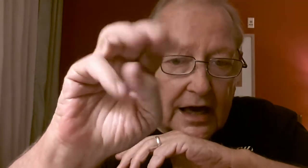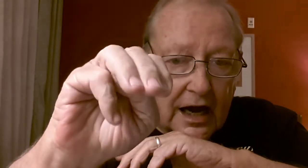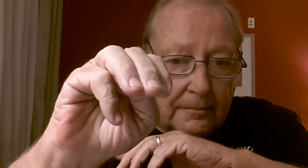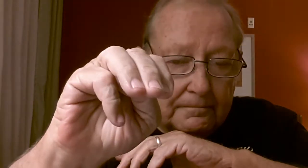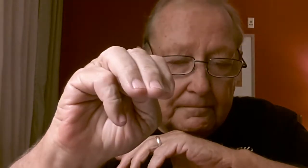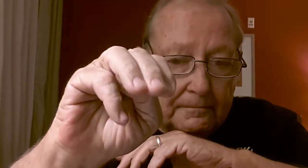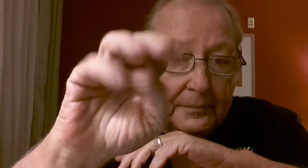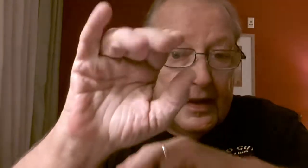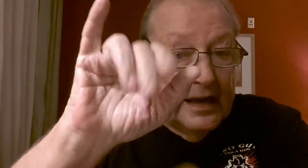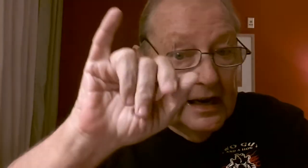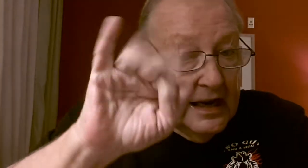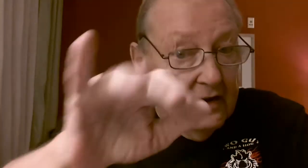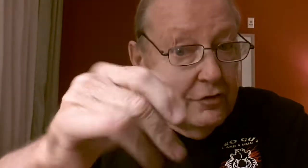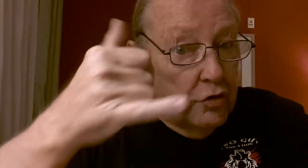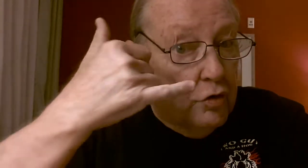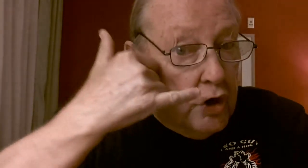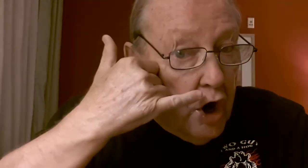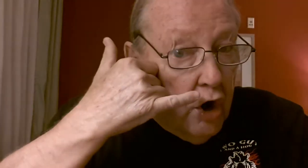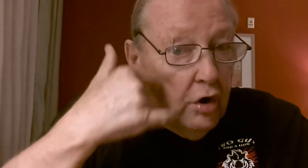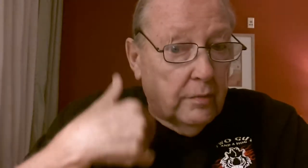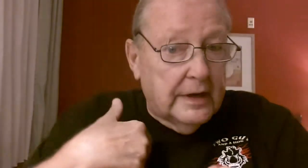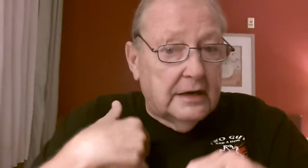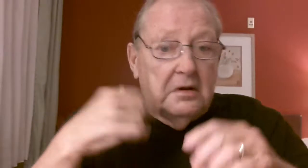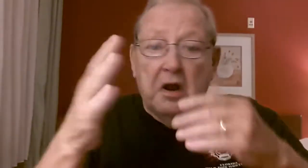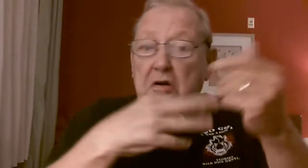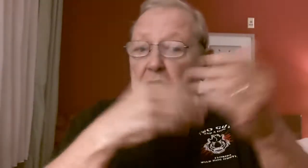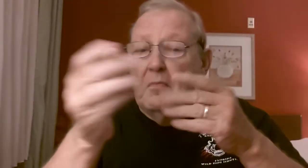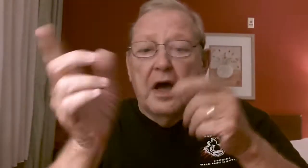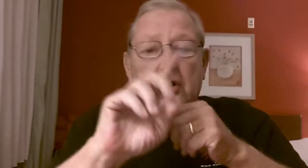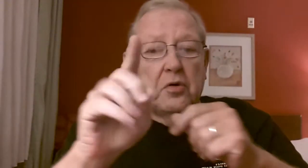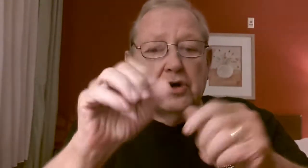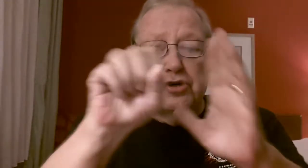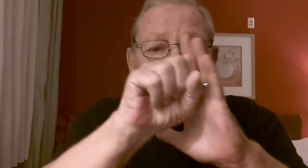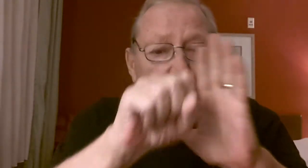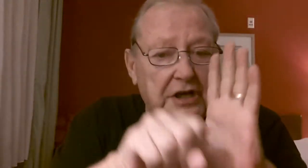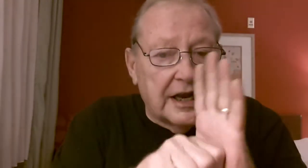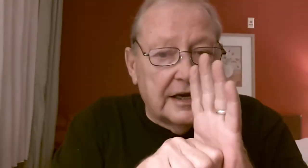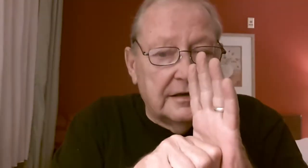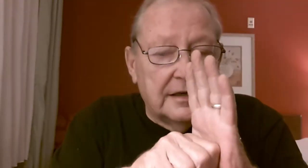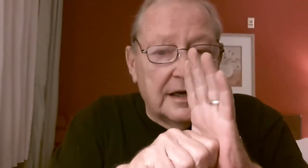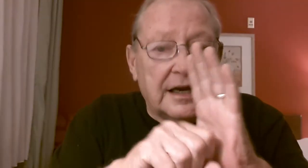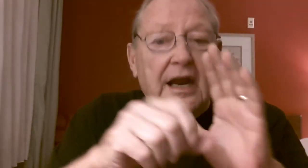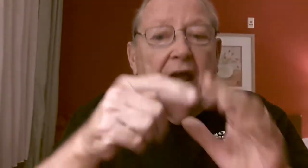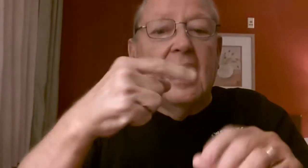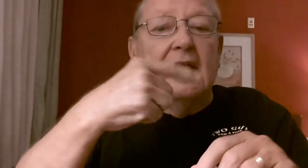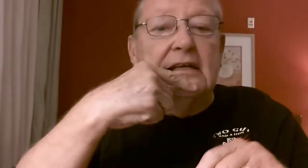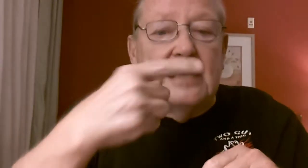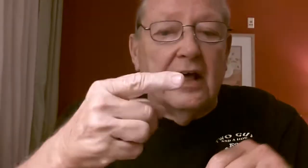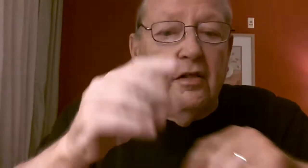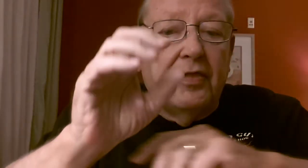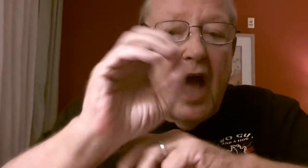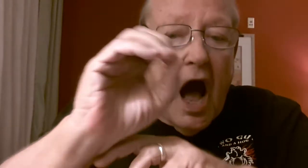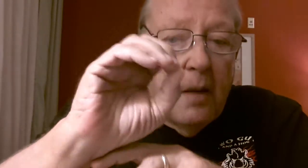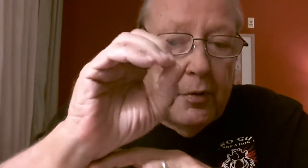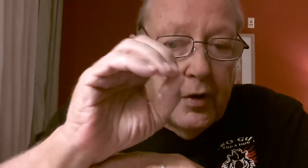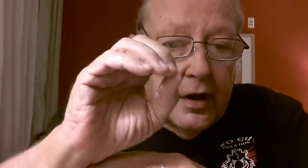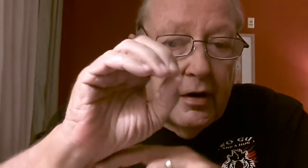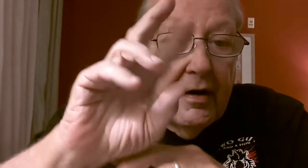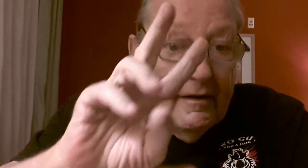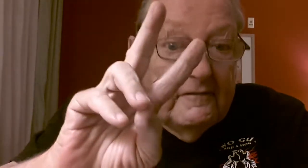deafville.com. If you will call me, no matter where's your state, and tell the operator,